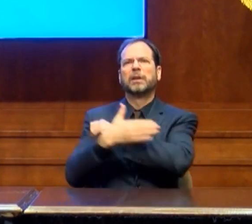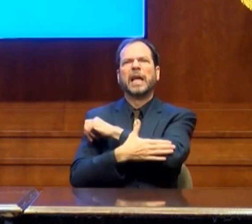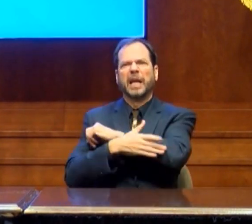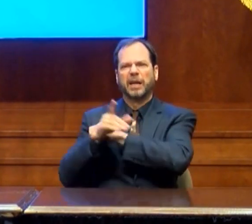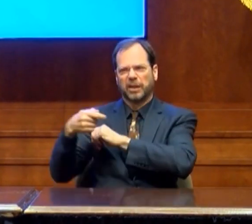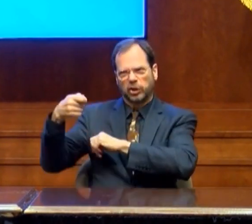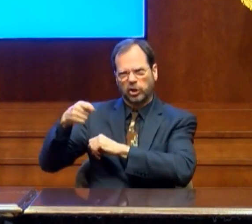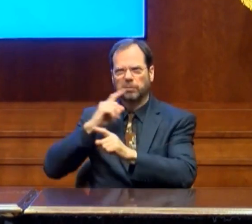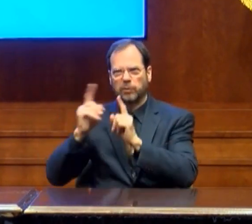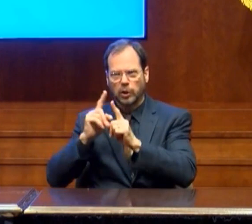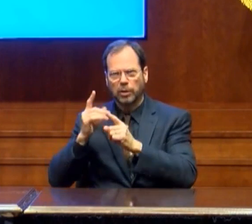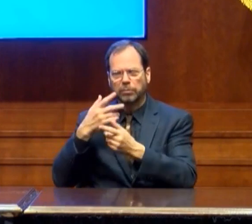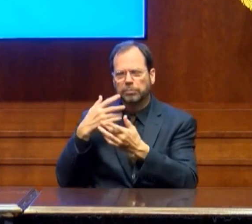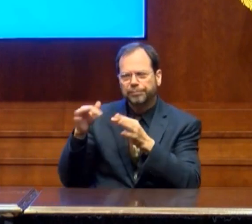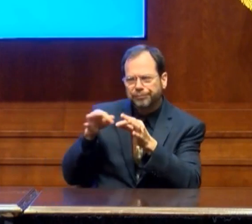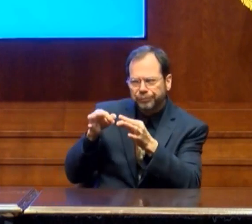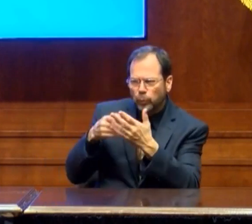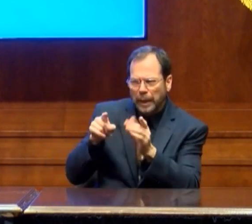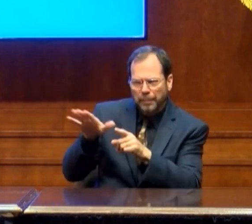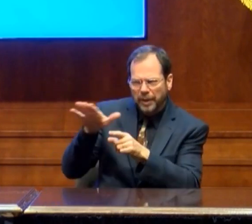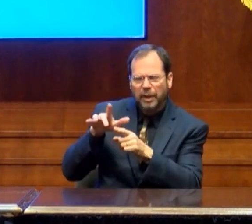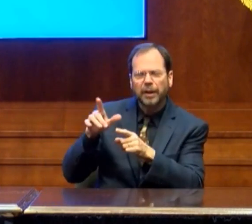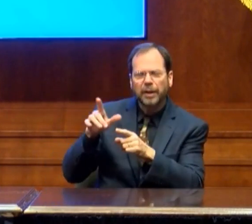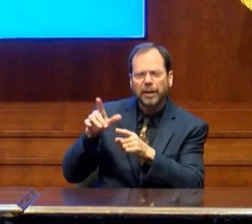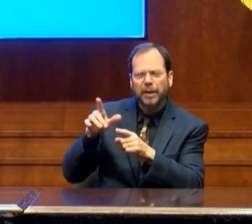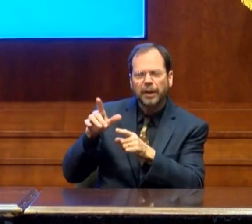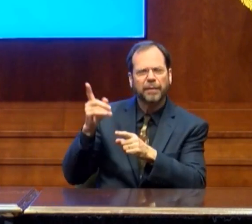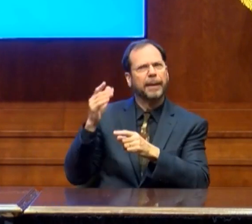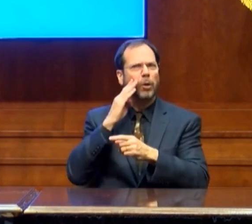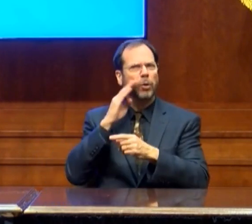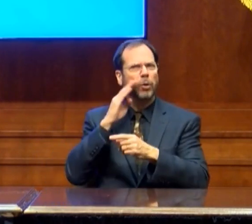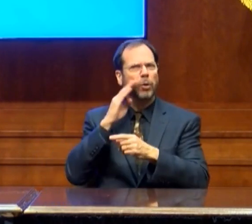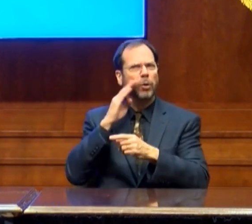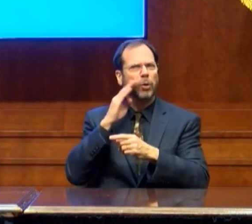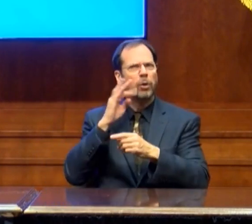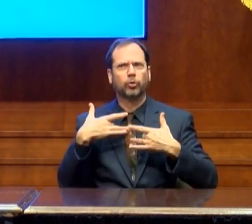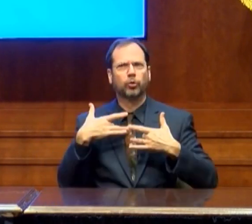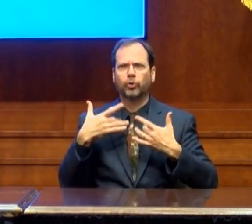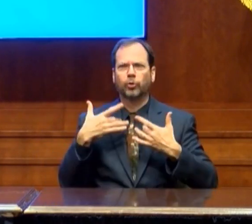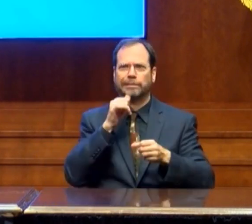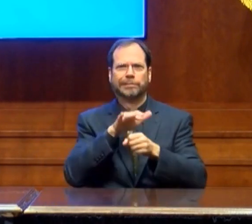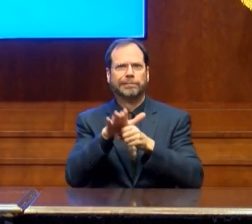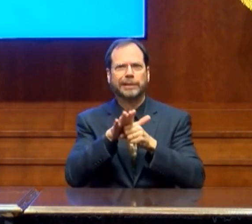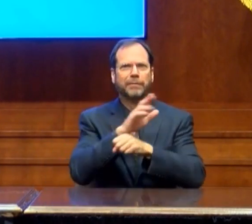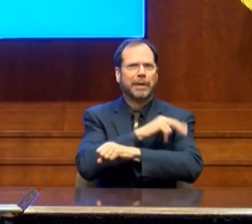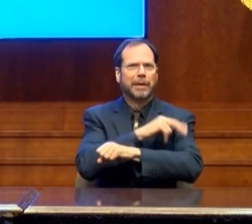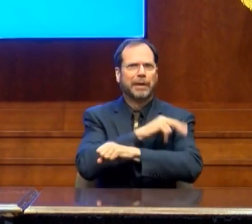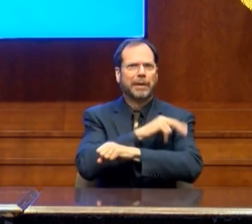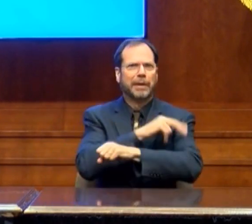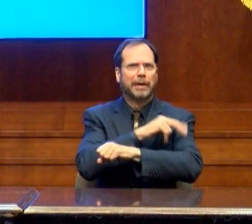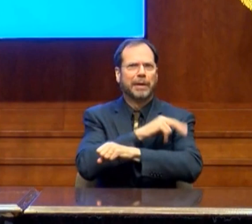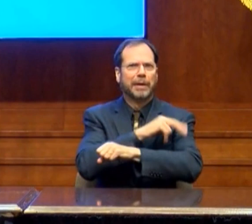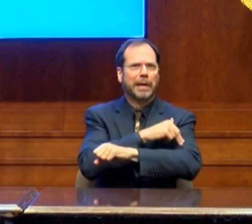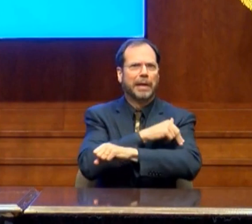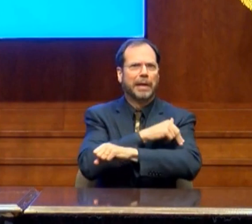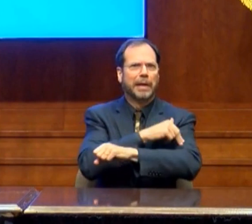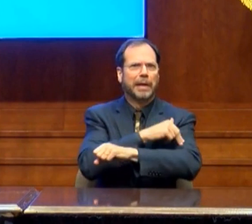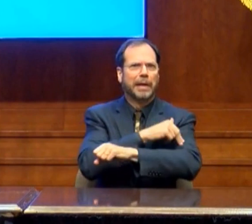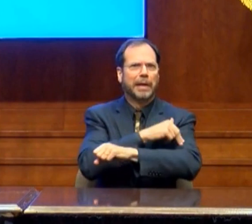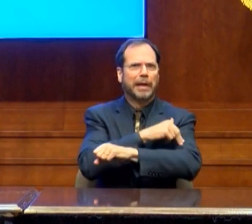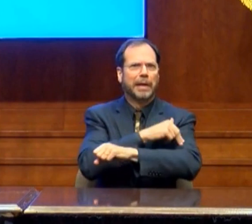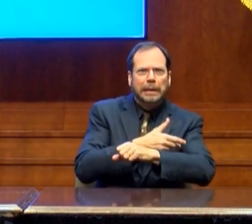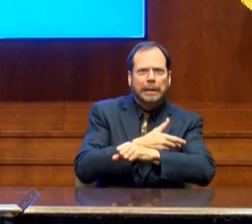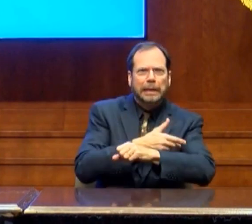what was going on in the area. And they were a little concerned about hospital capacity, and they wanted to make sure